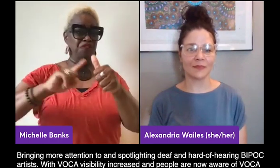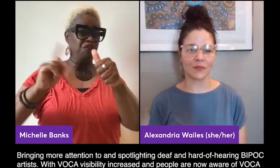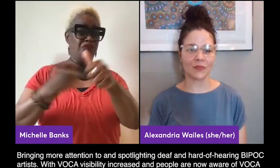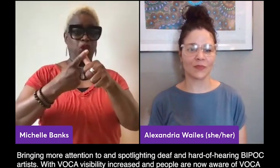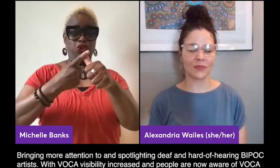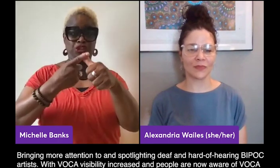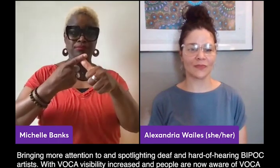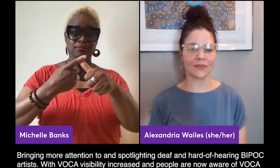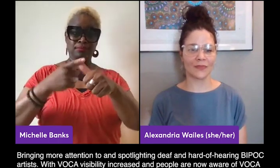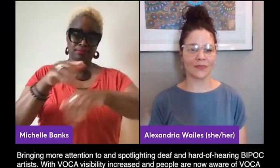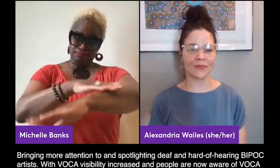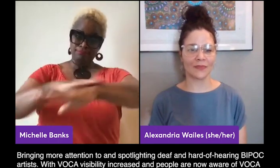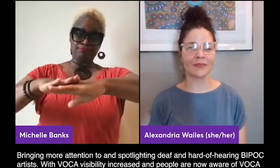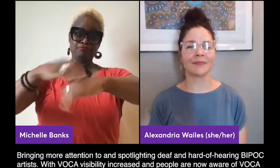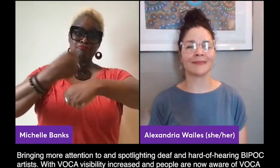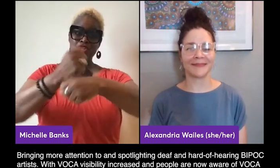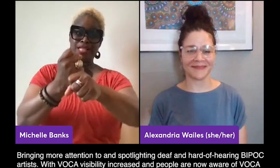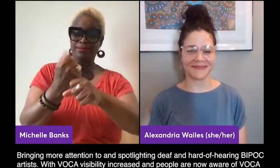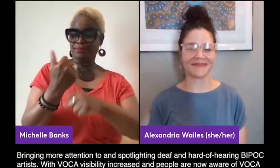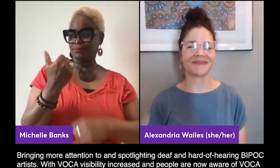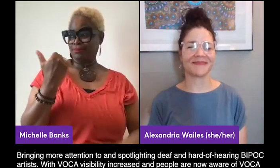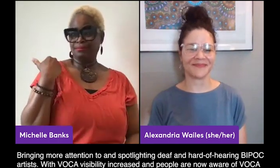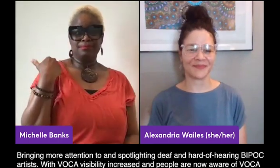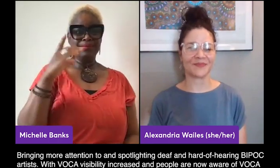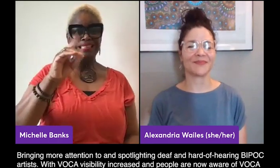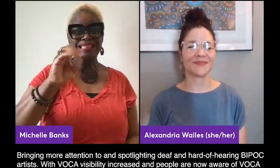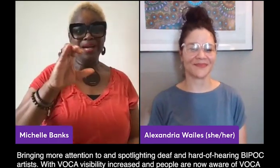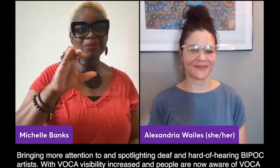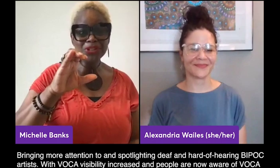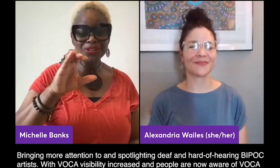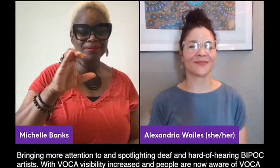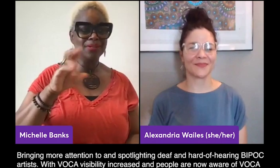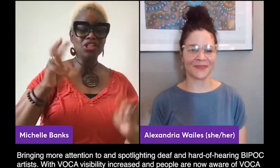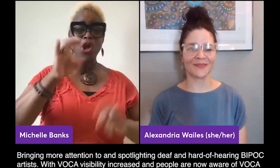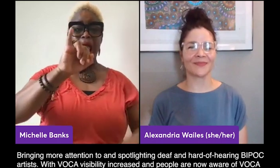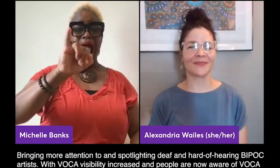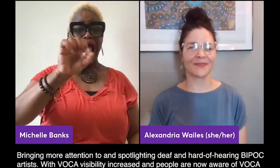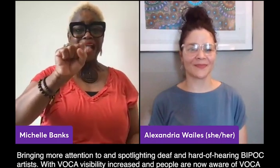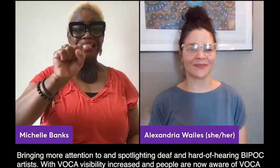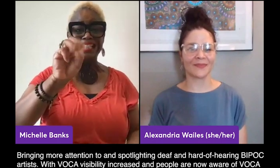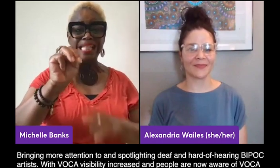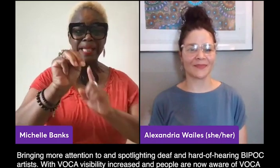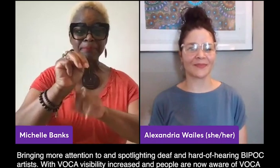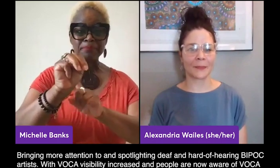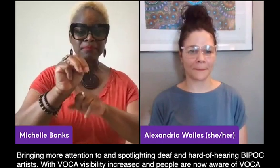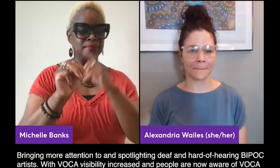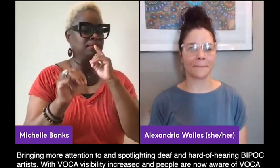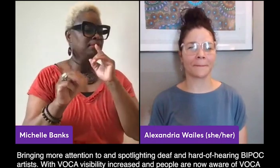We just had our first staged production last December, titled ISM, which was great.